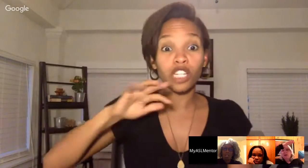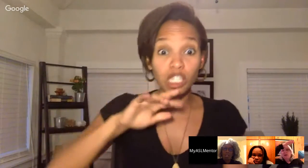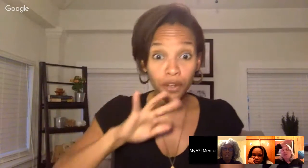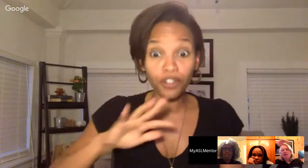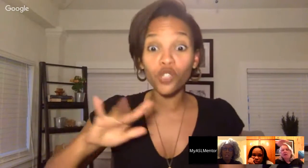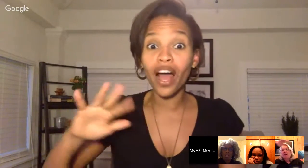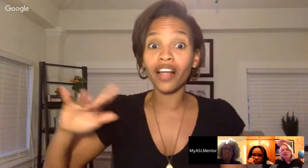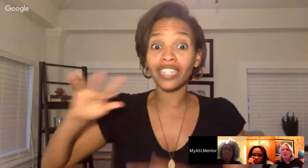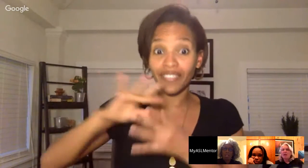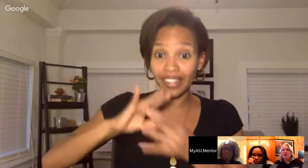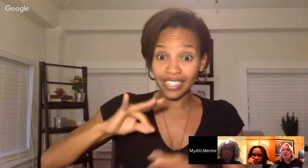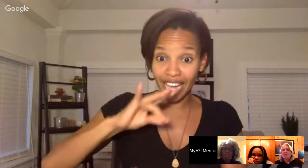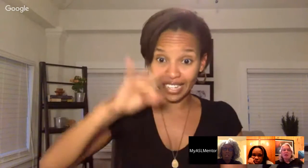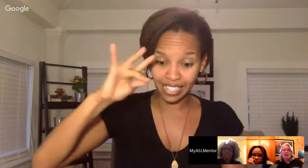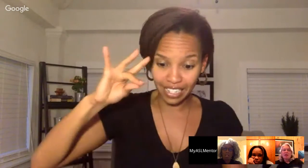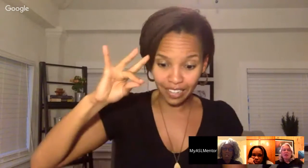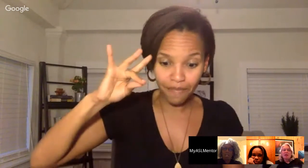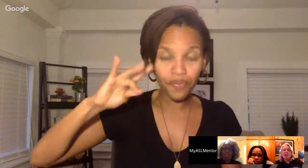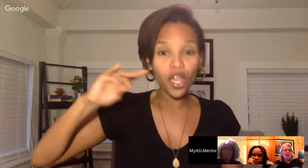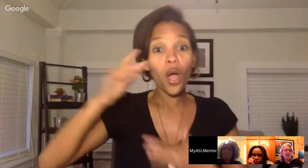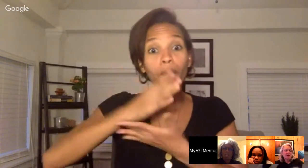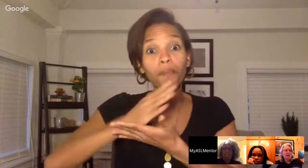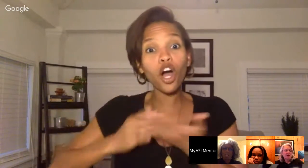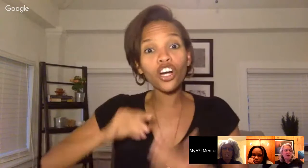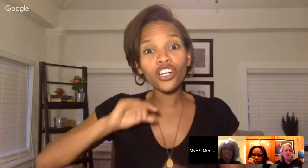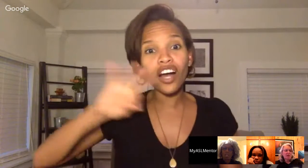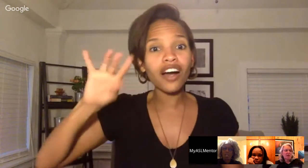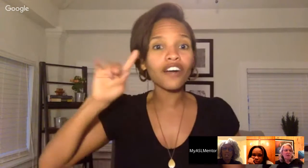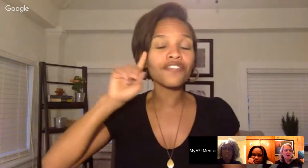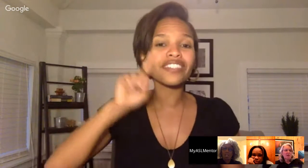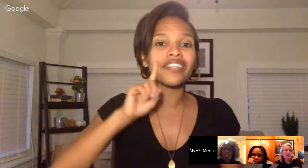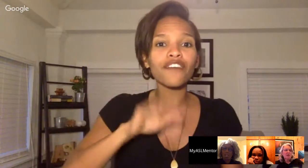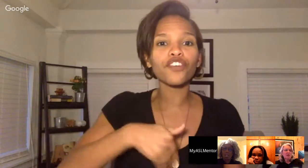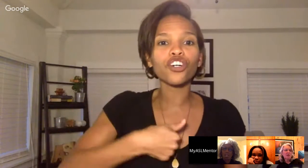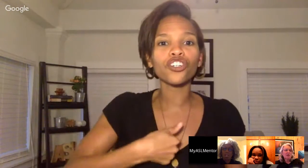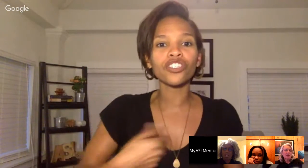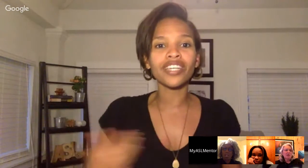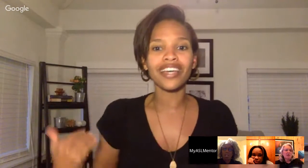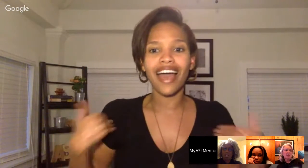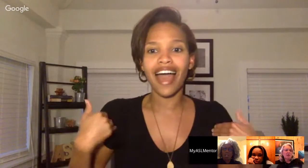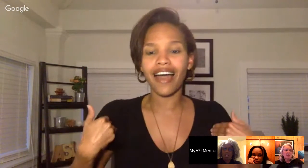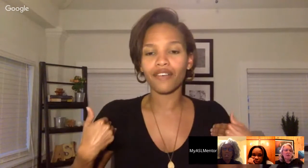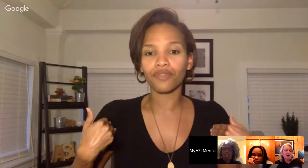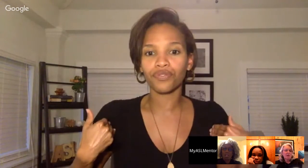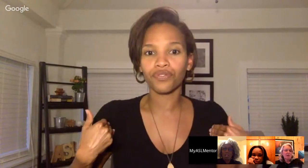fingerspells spirituality and then signs it. Heart of deafhood have.